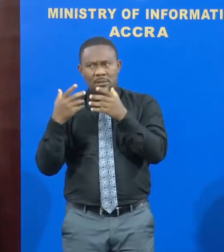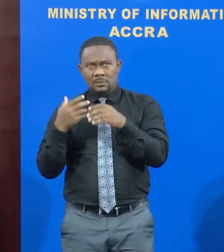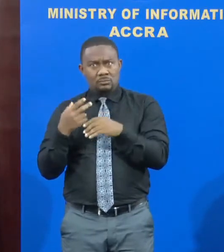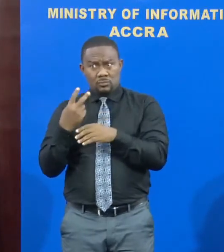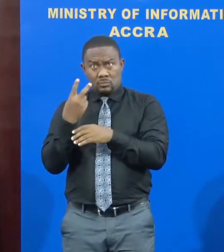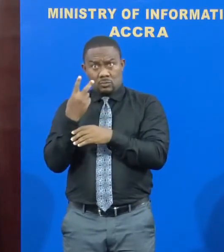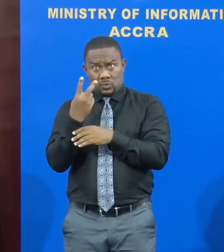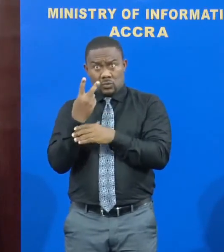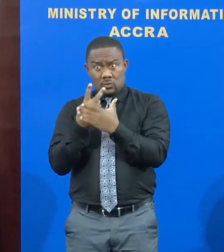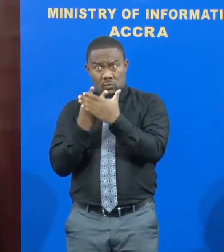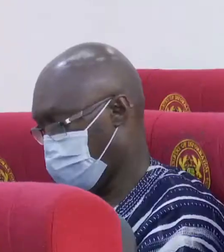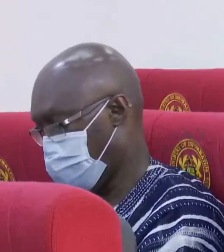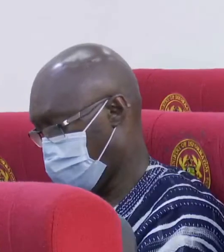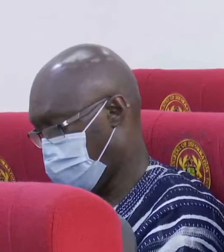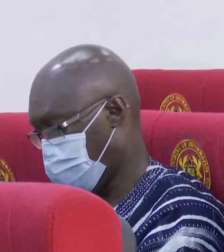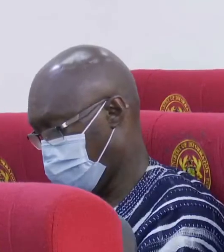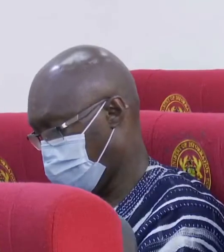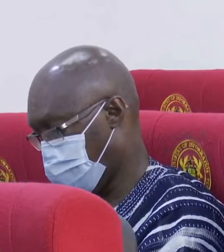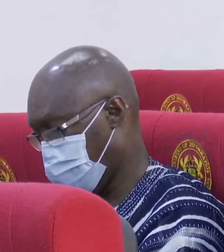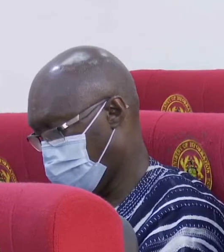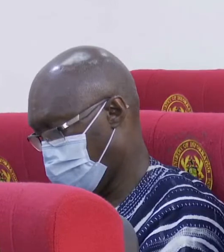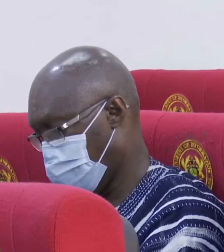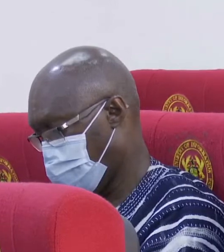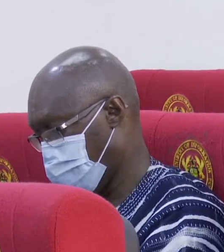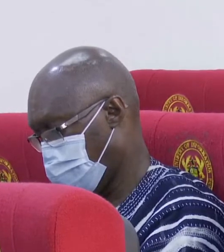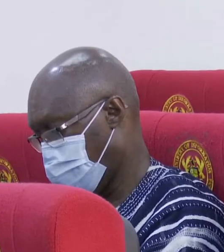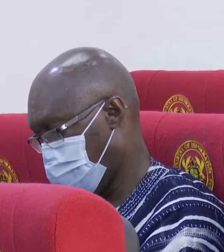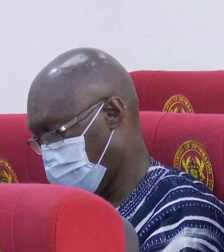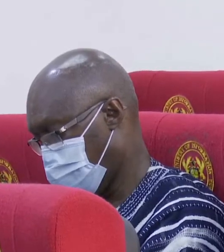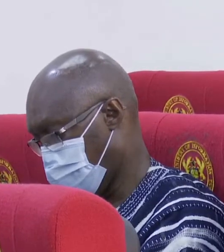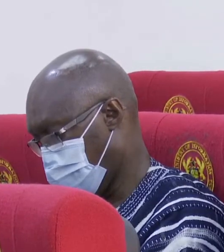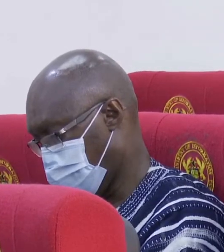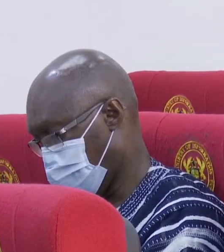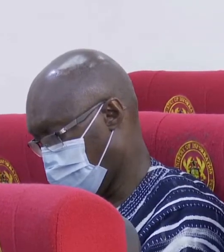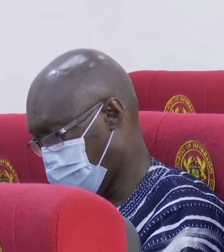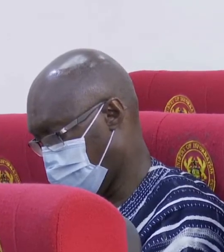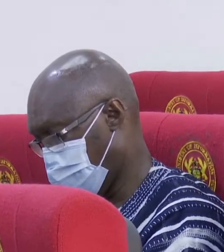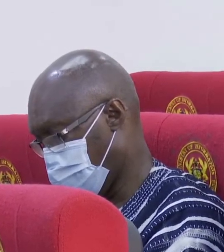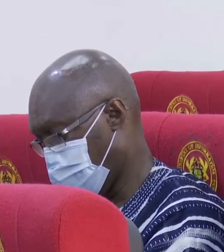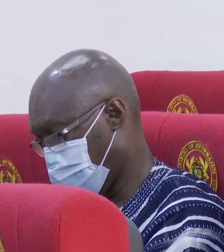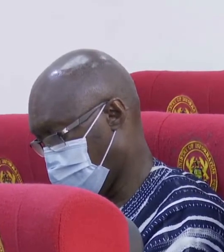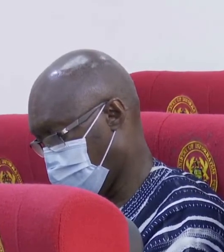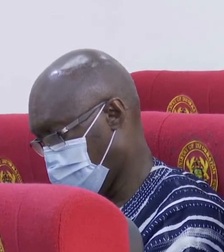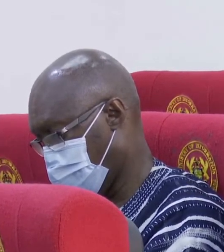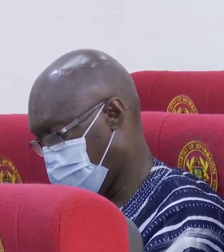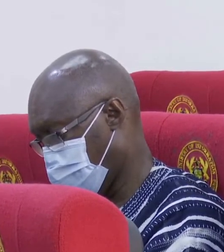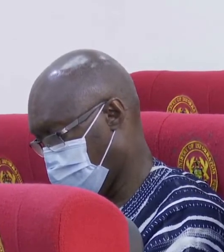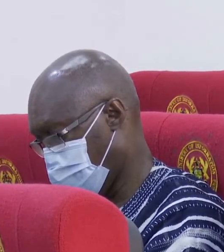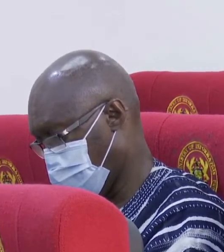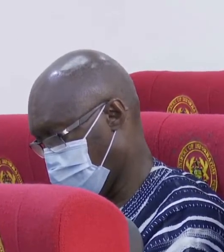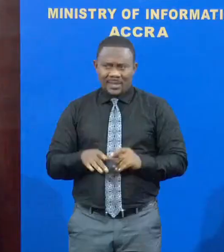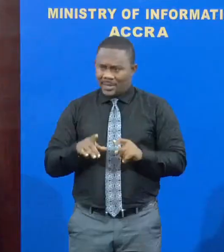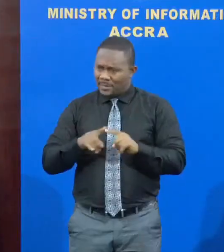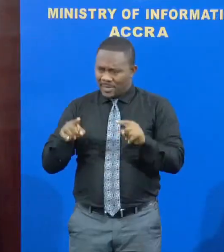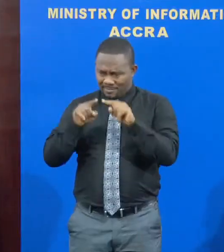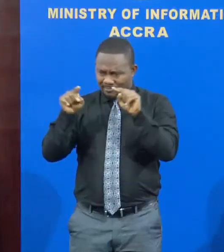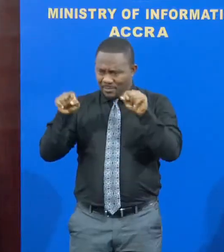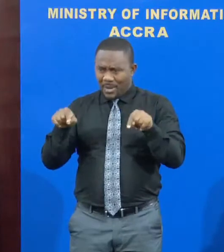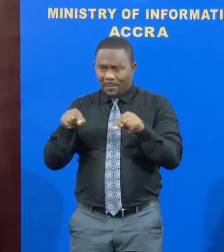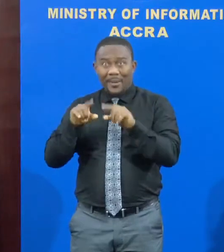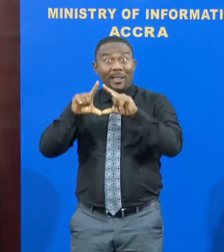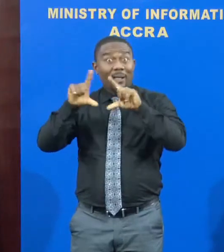cards into one system at no cost to Ghana, but maintaining the integrity, security features,